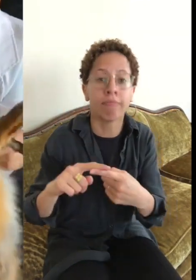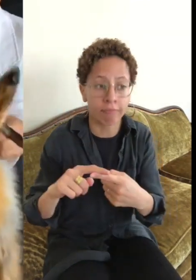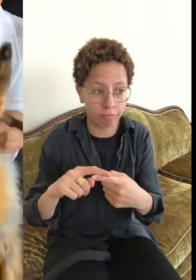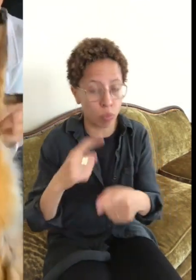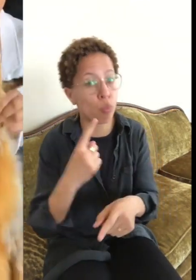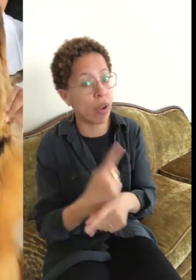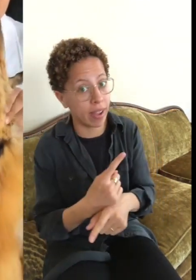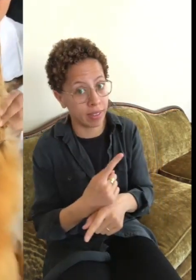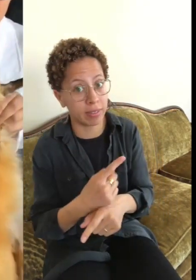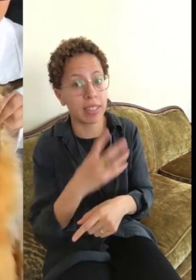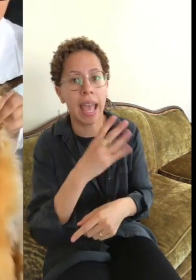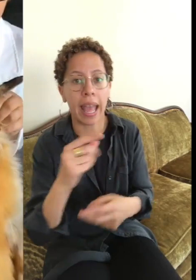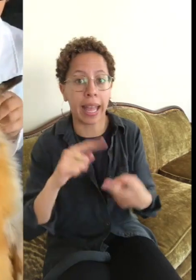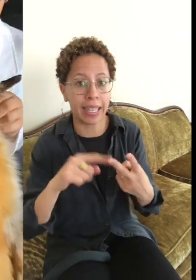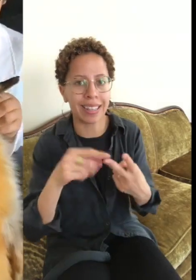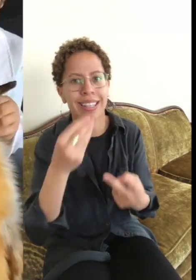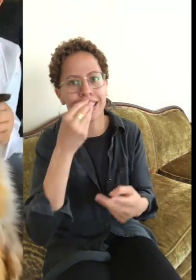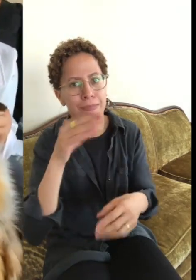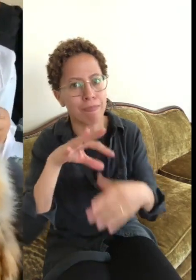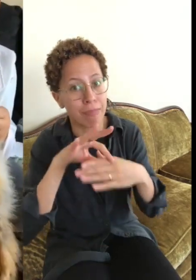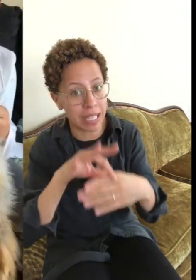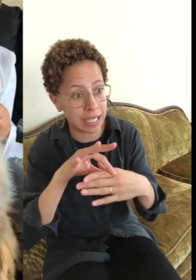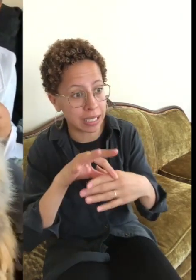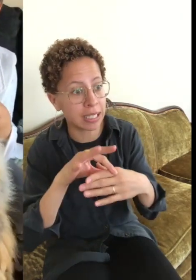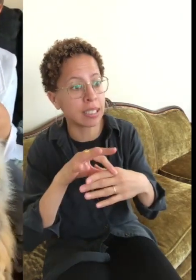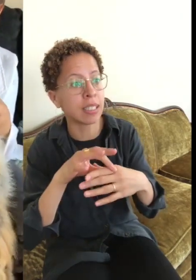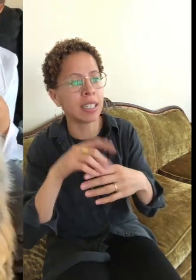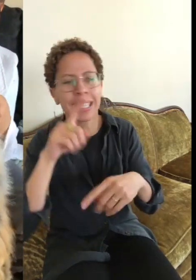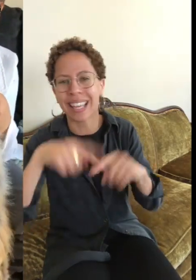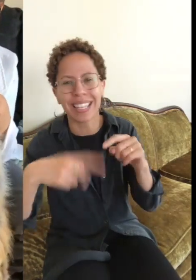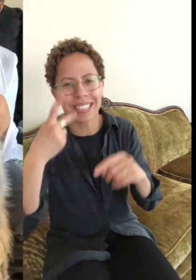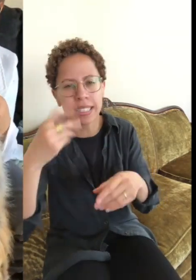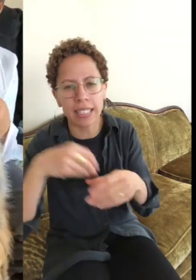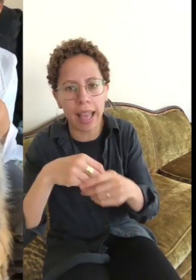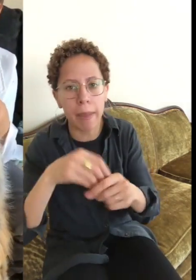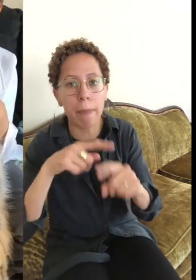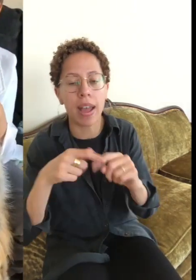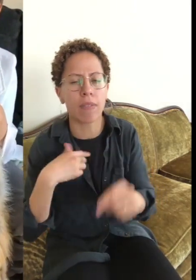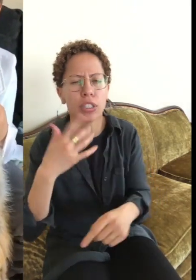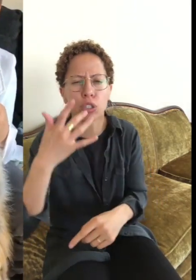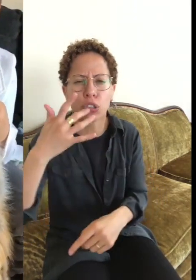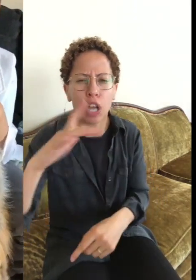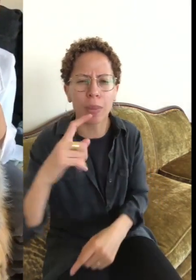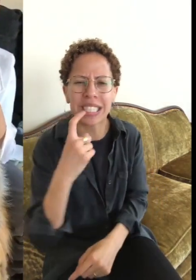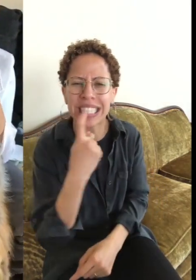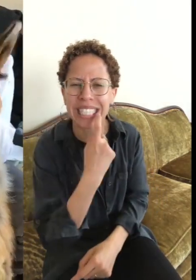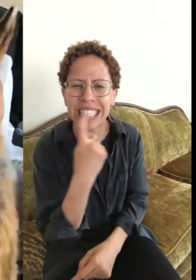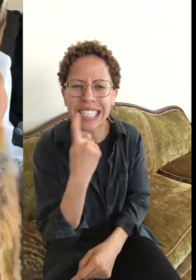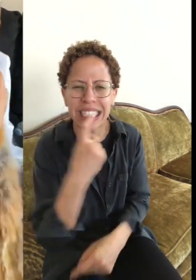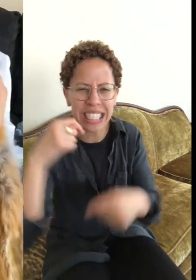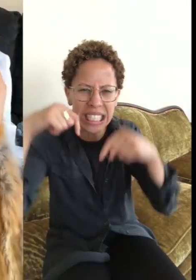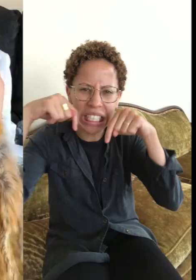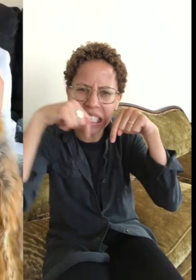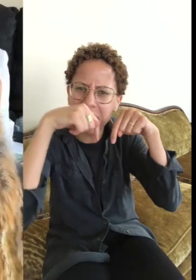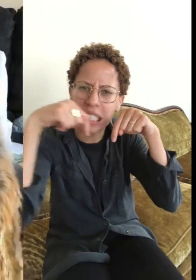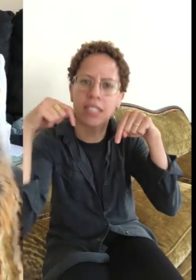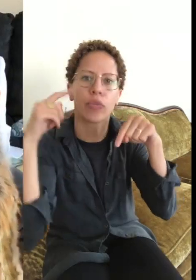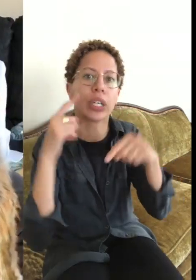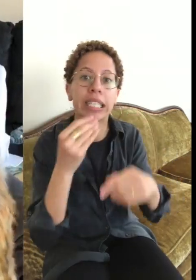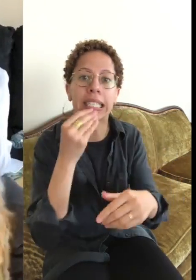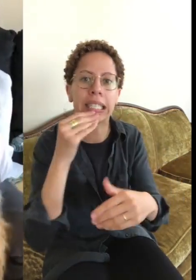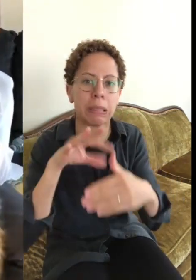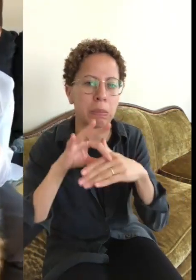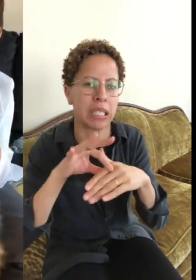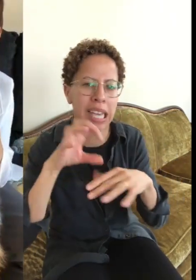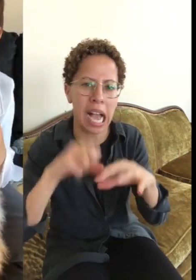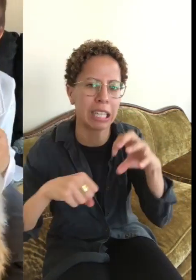they have very, very sharp teeth for eating meat. Ew. That's gross. Yeah, that's